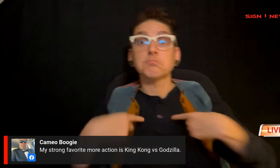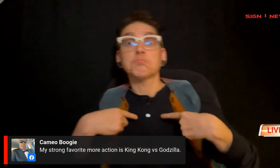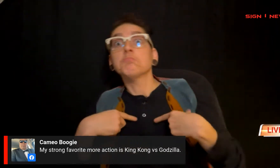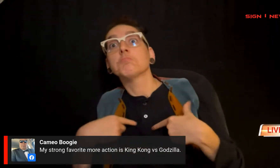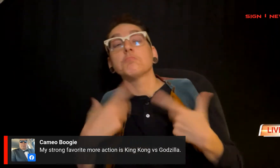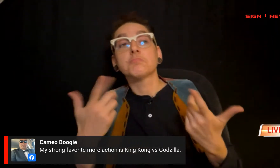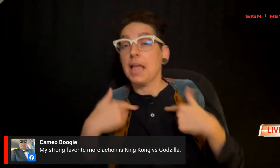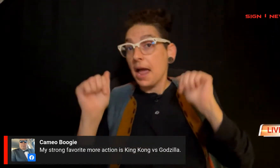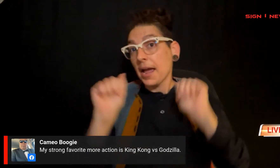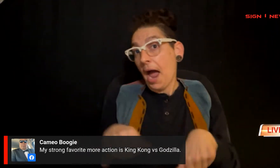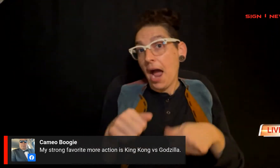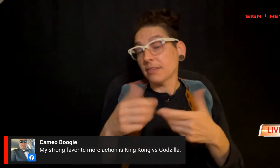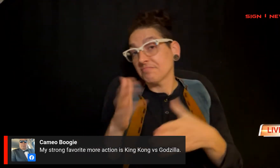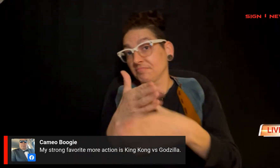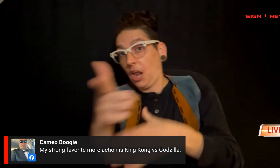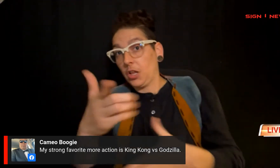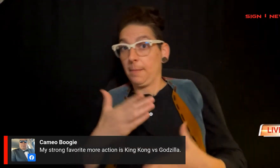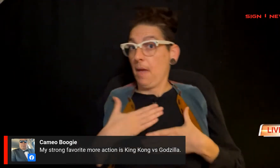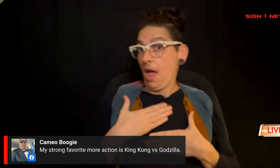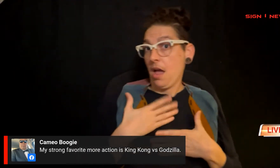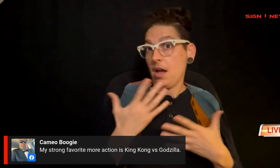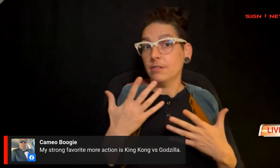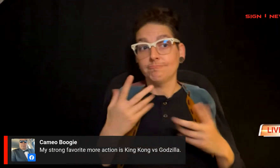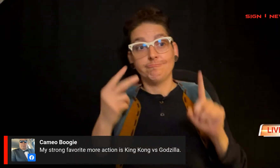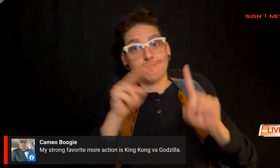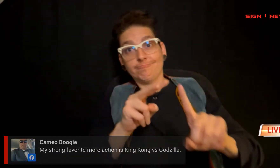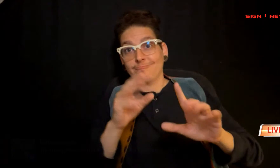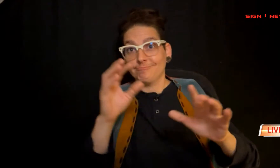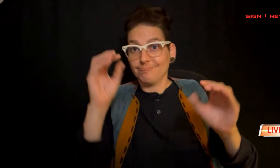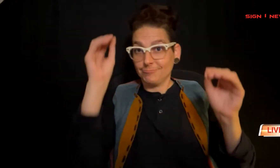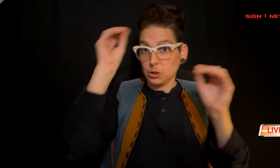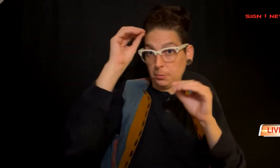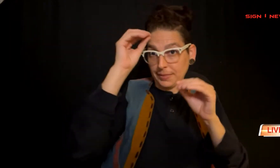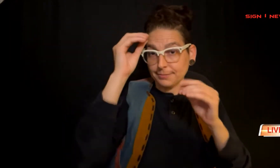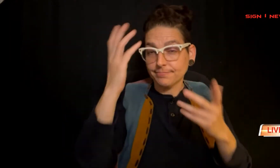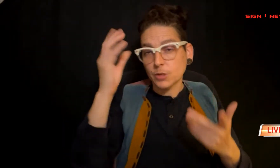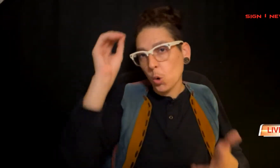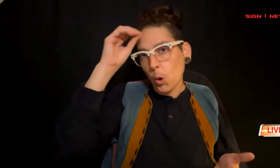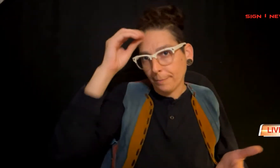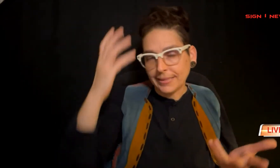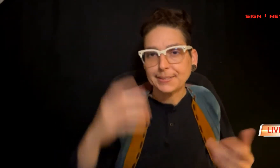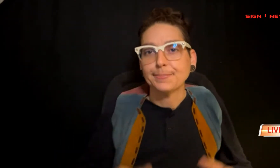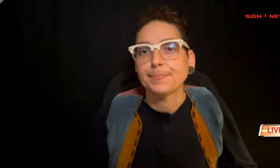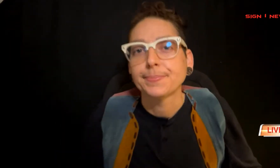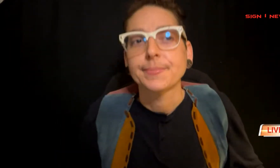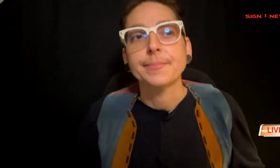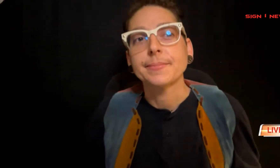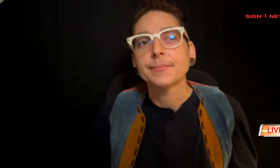know. Now for me, I can just share my opinion.